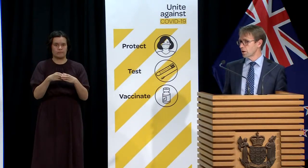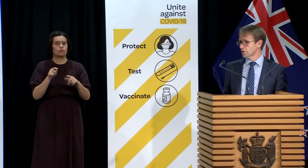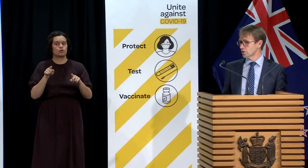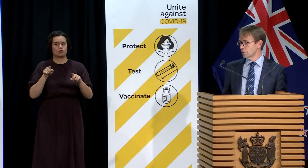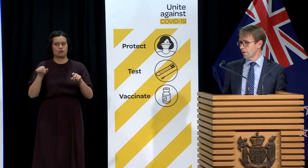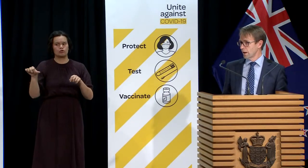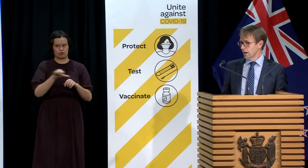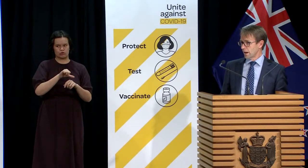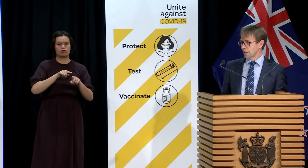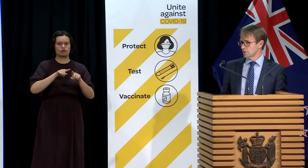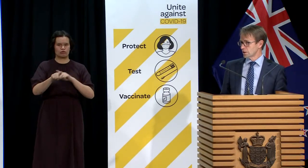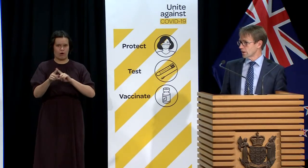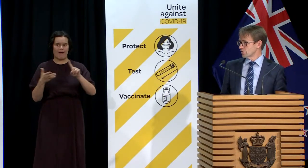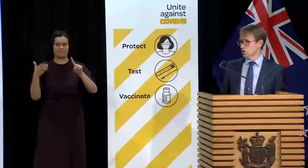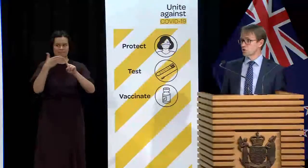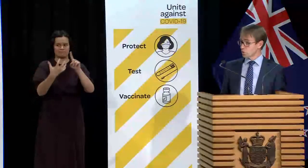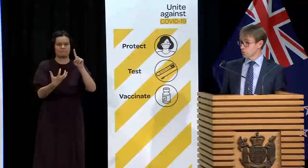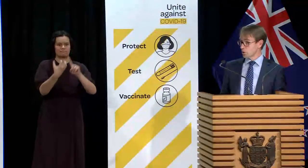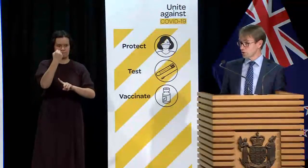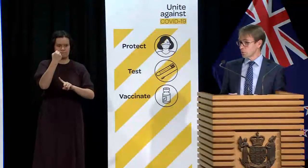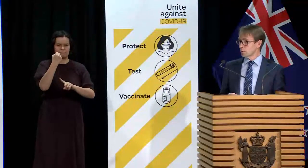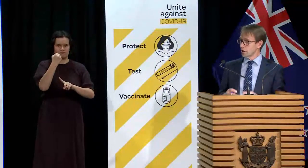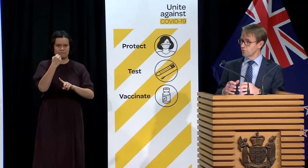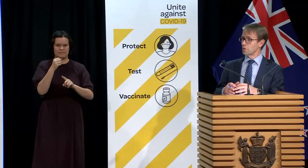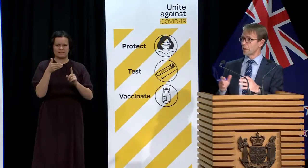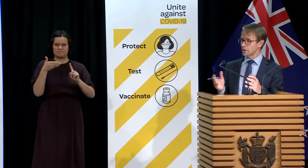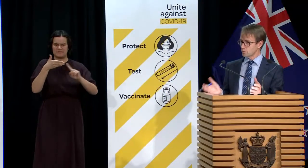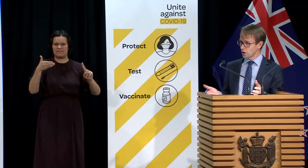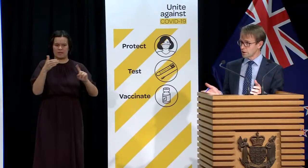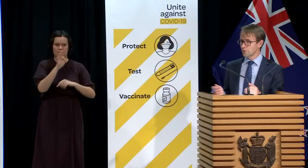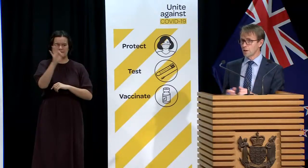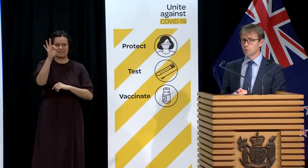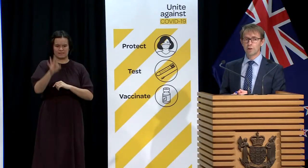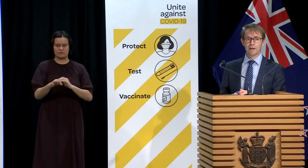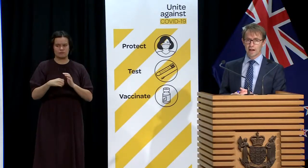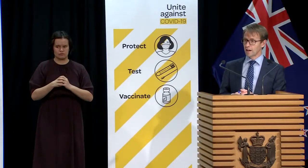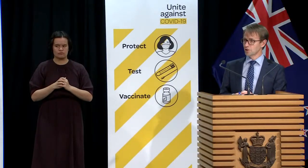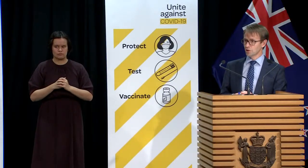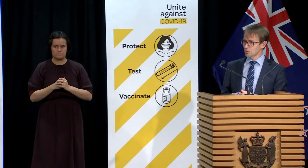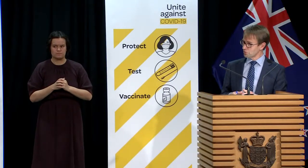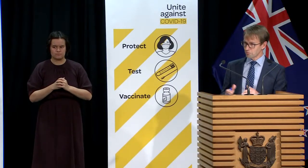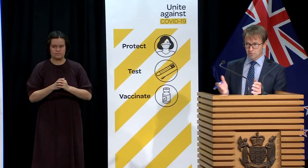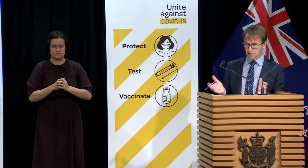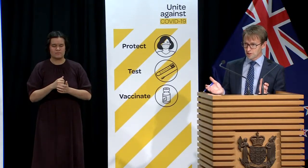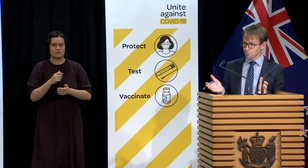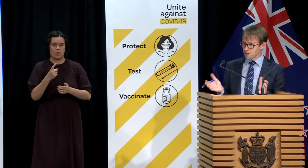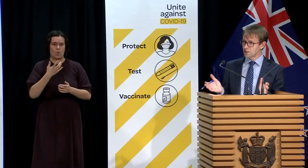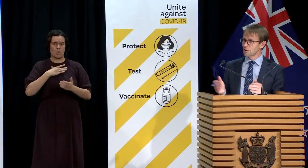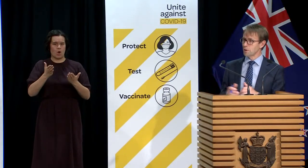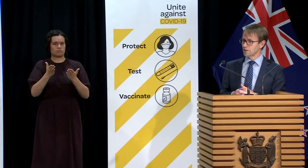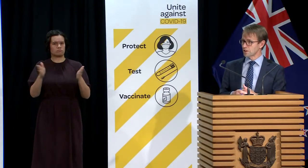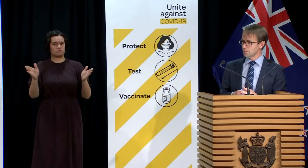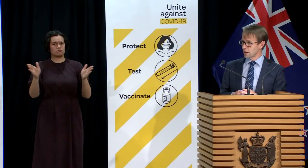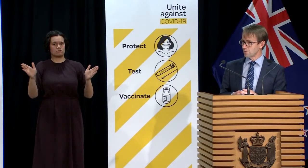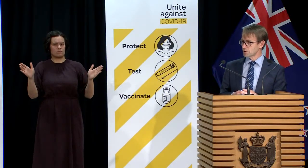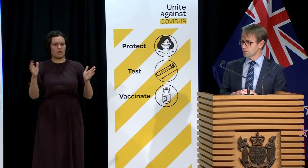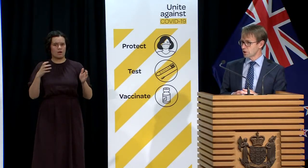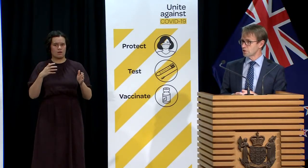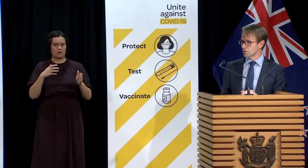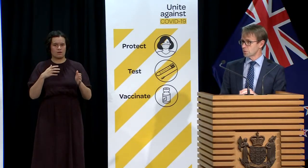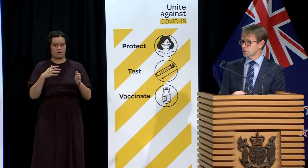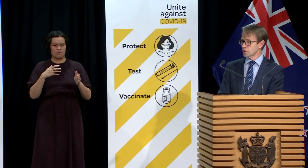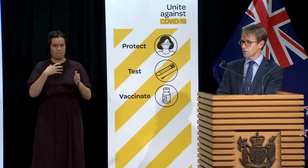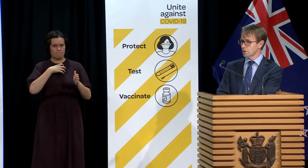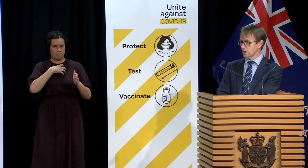should be aspiring to. And it shows what's possible if we make it widely available. So there's plenty of capacity,